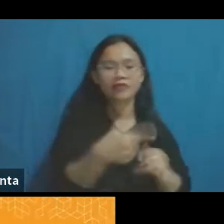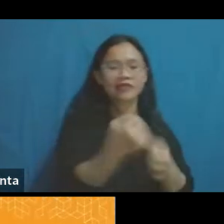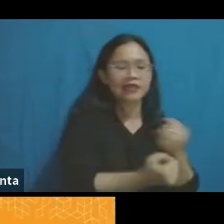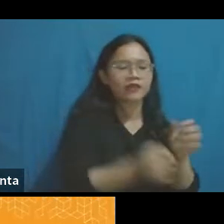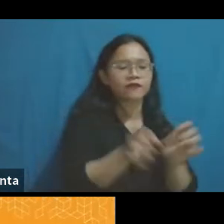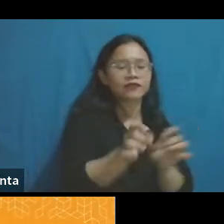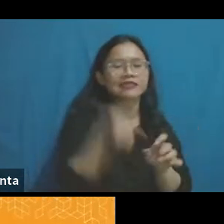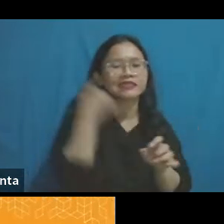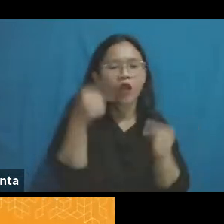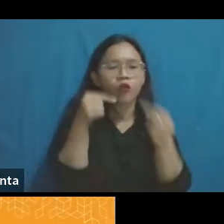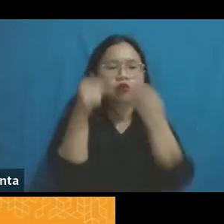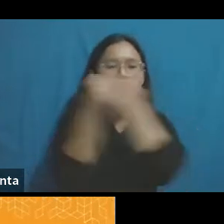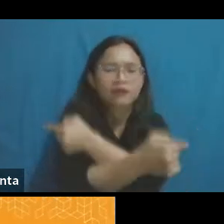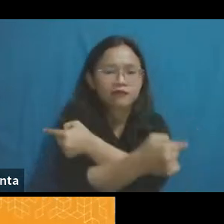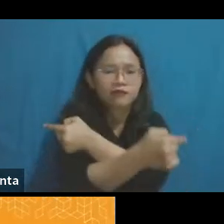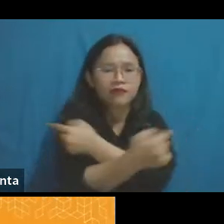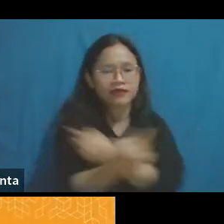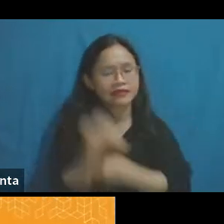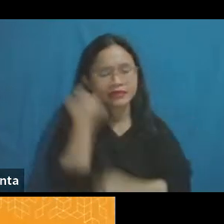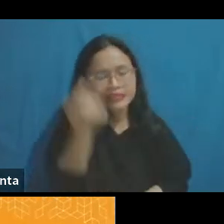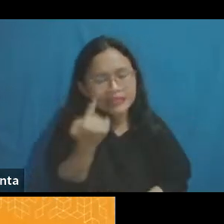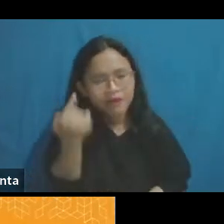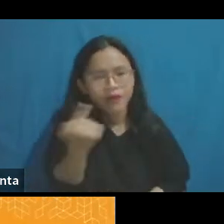is academically